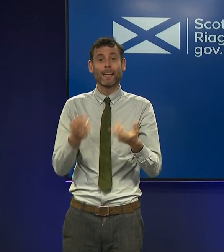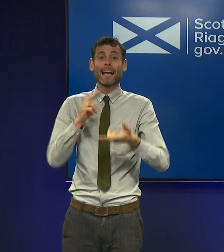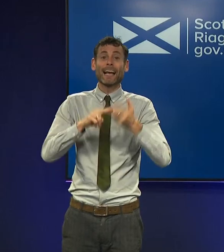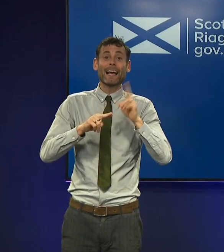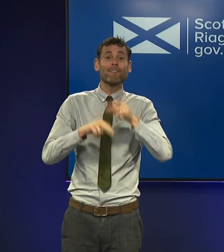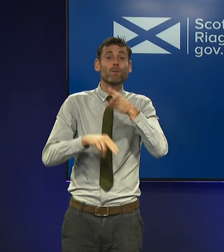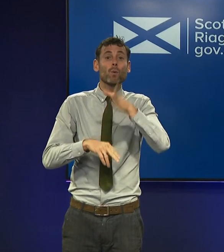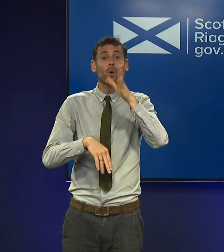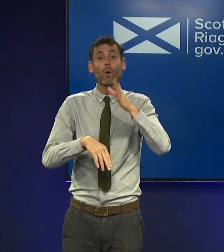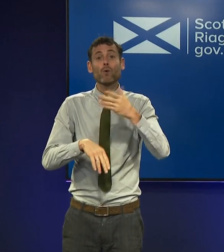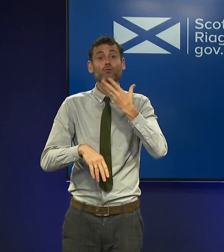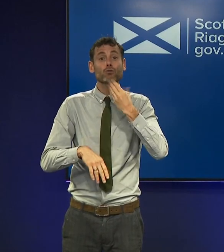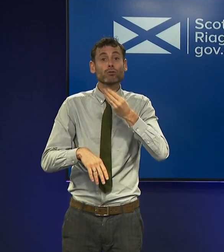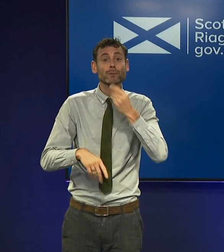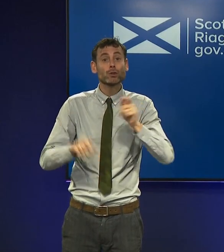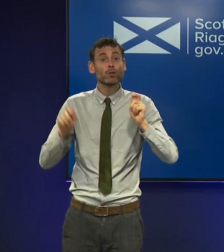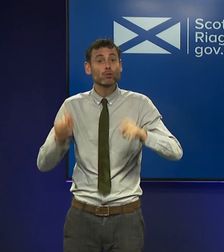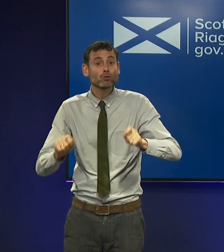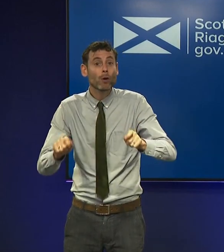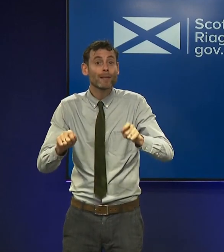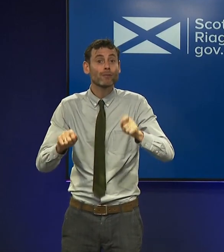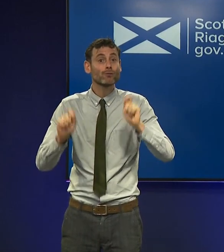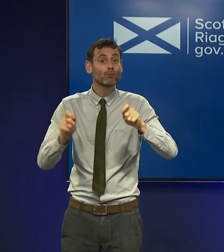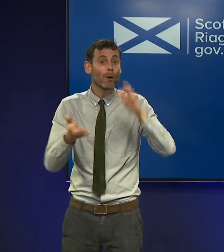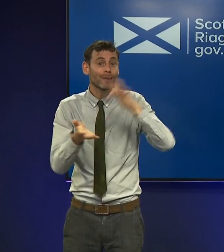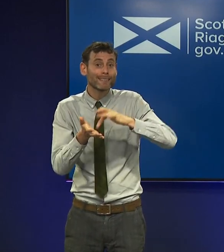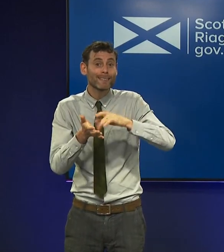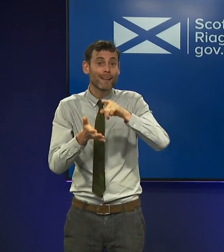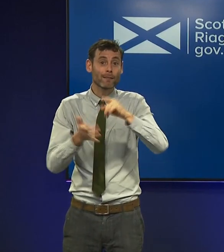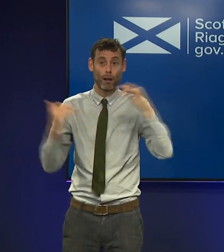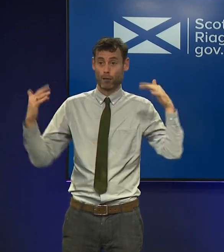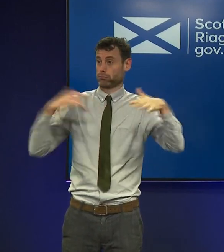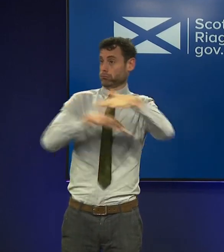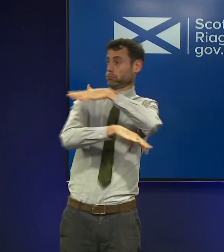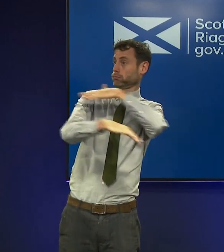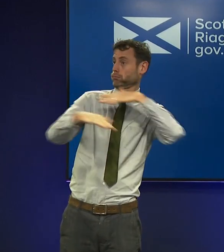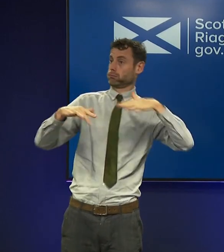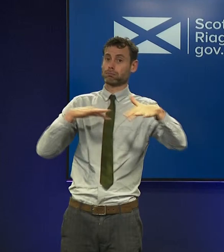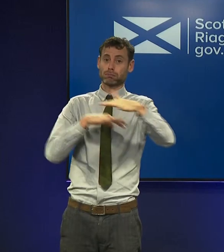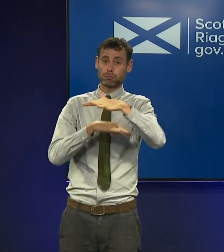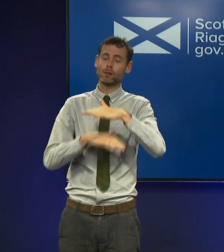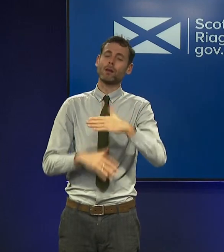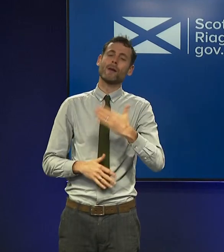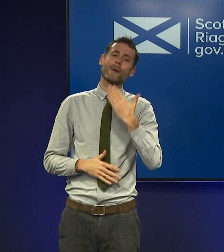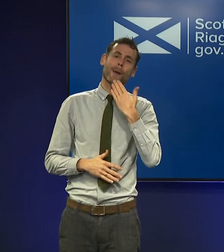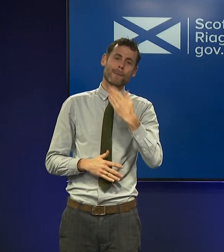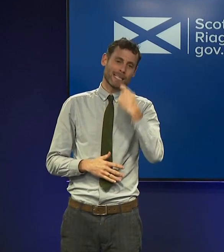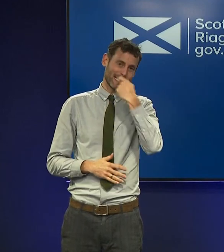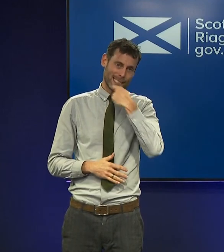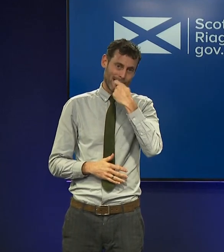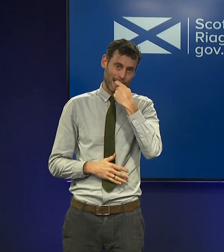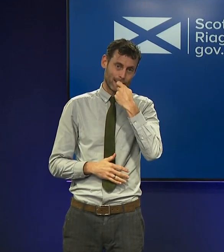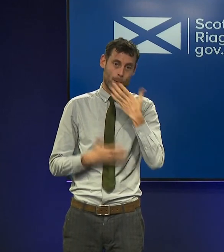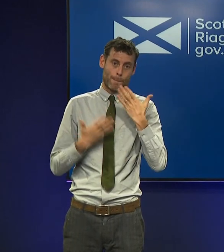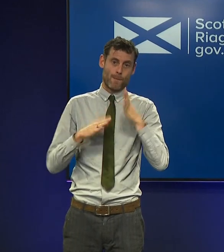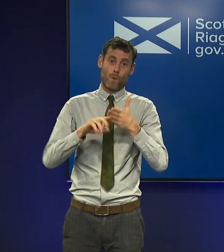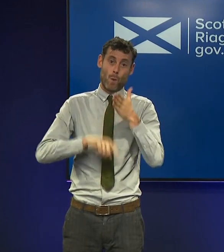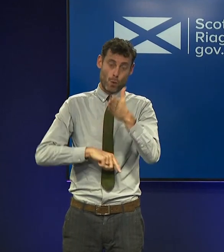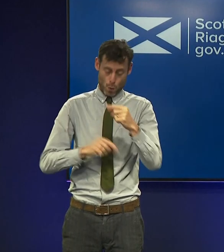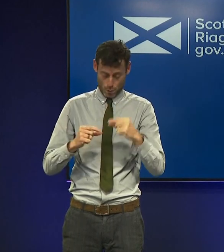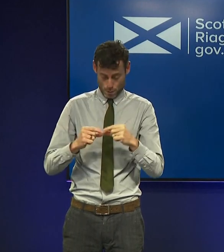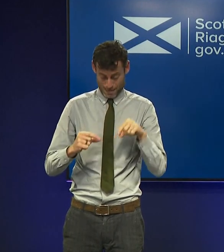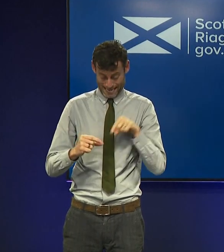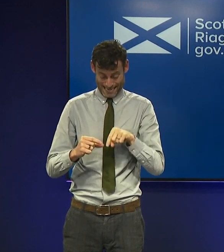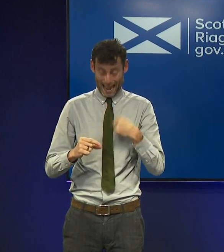Christmas shopping into shops or shopping centres where there will be other people around, test before you go. If your LFD